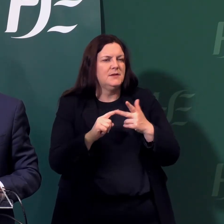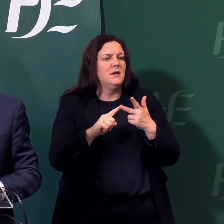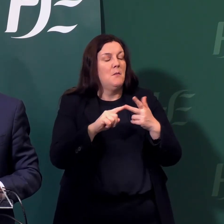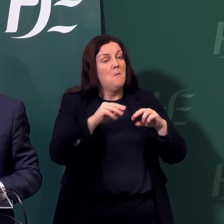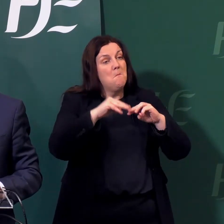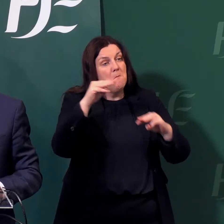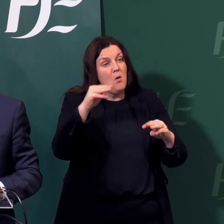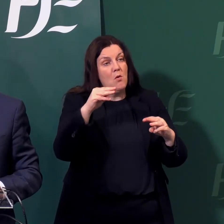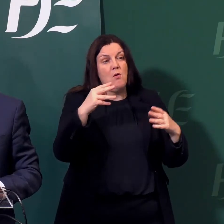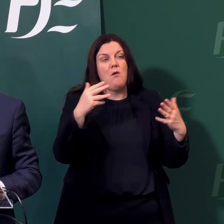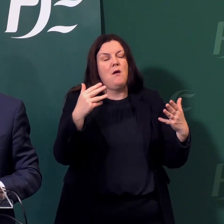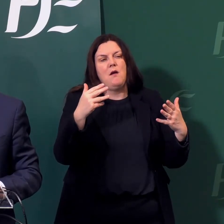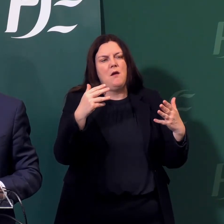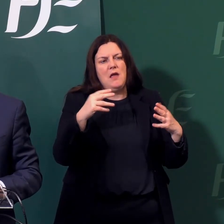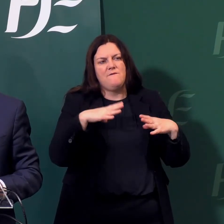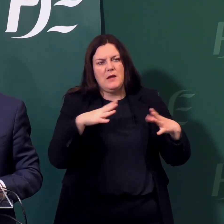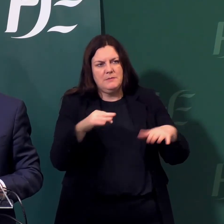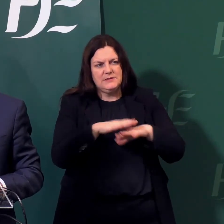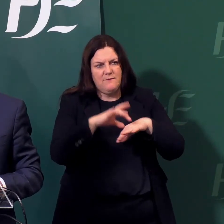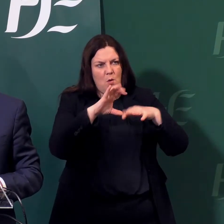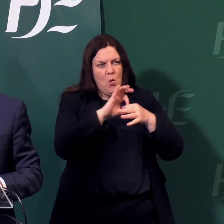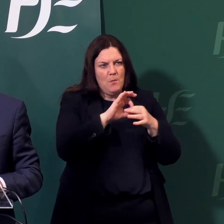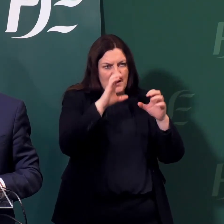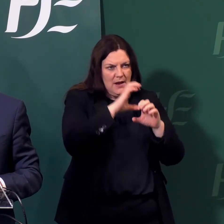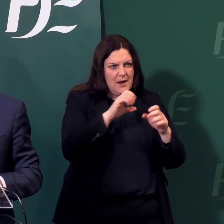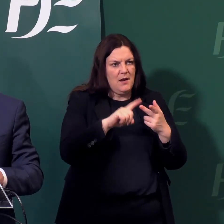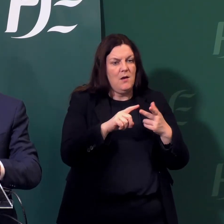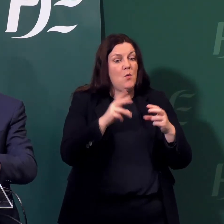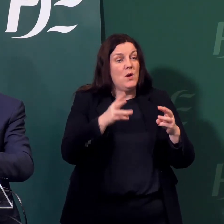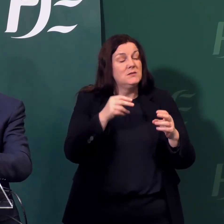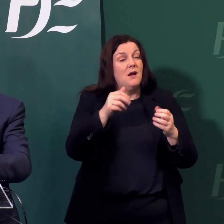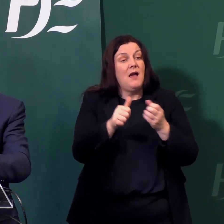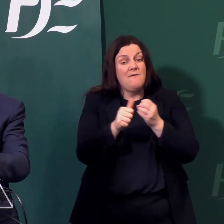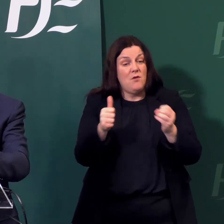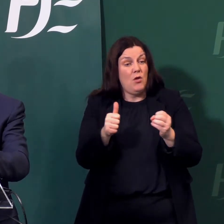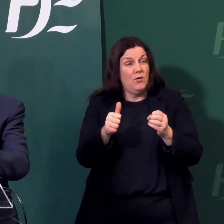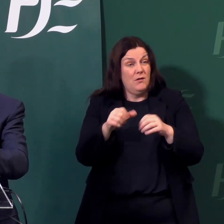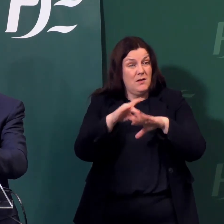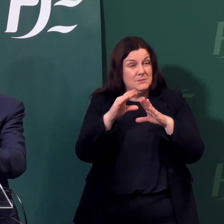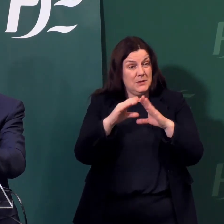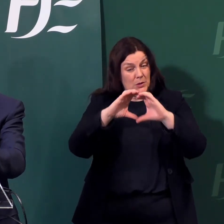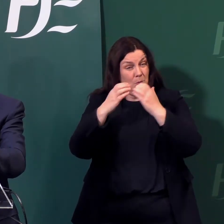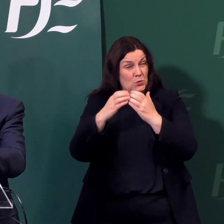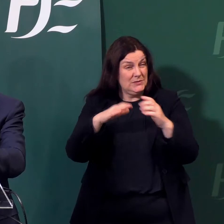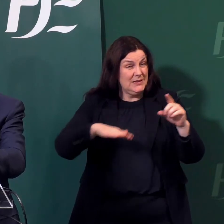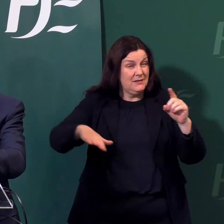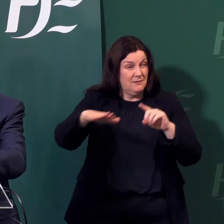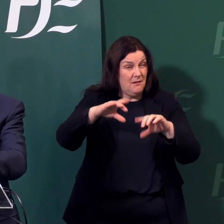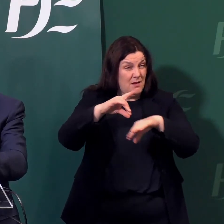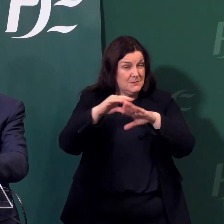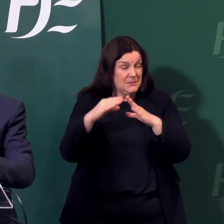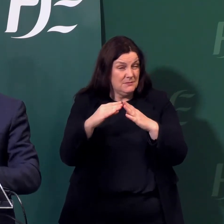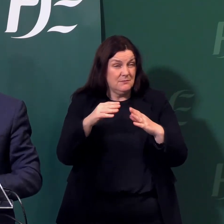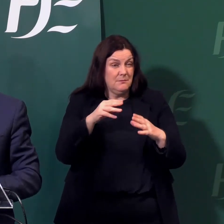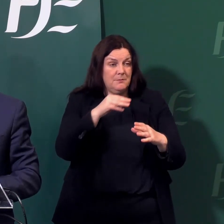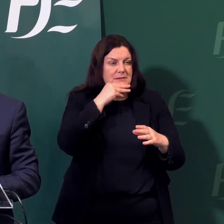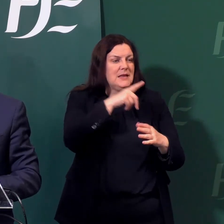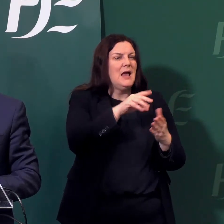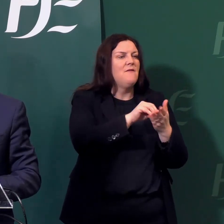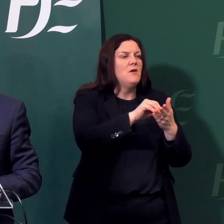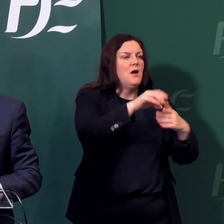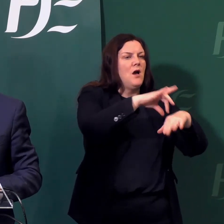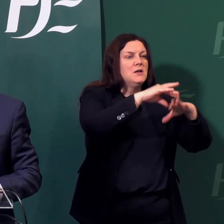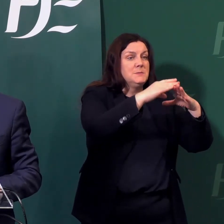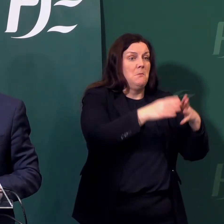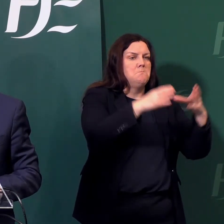place more acute and community beds and step-down beds, community intervention teams, focusing on delayed transfers of care, and a